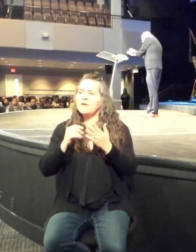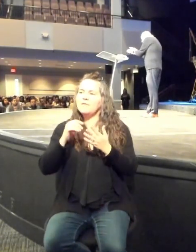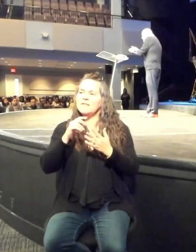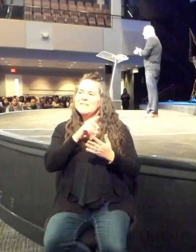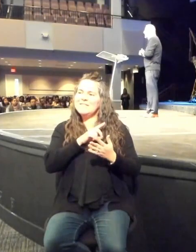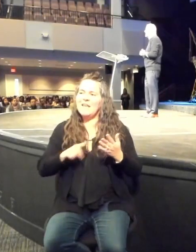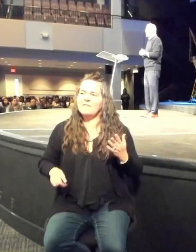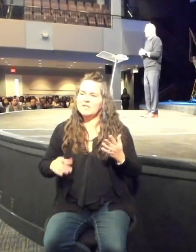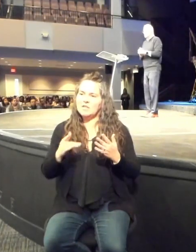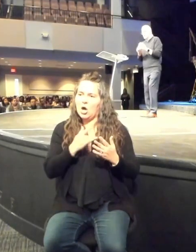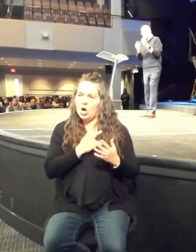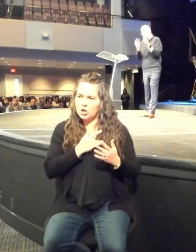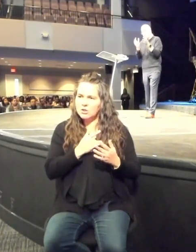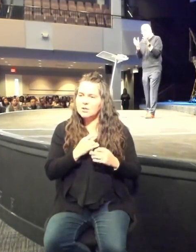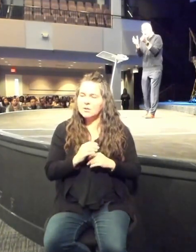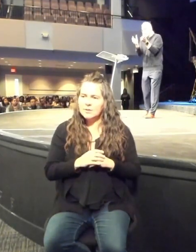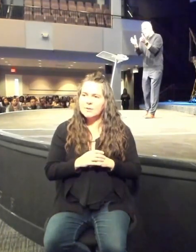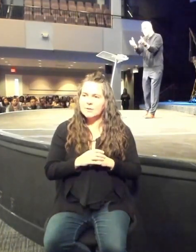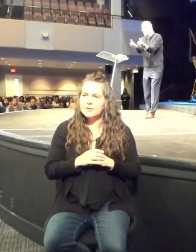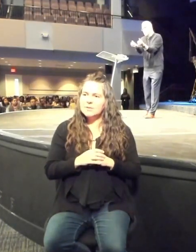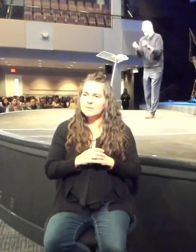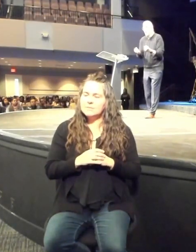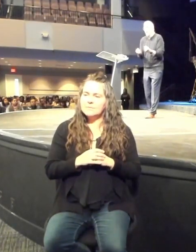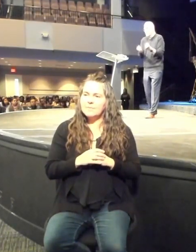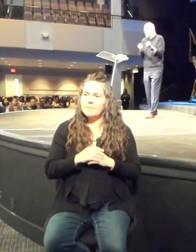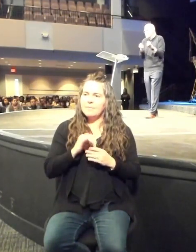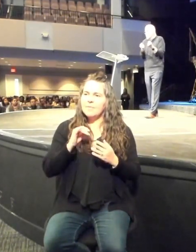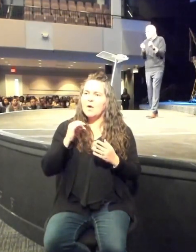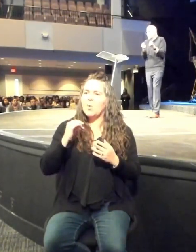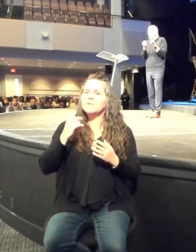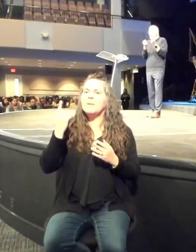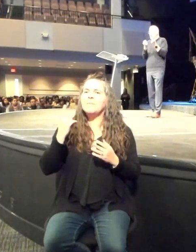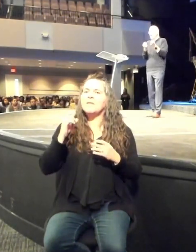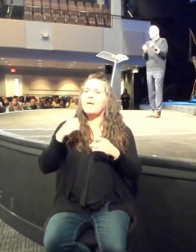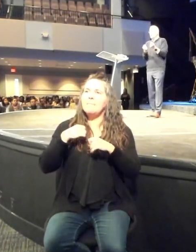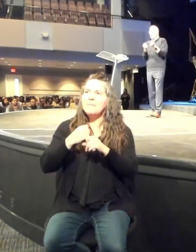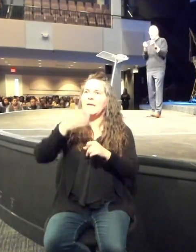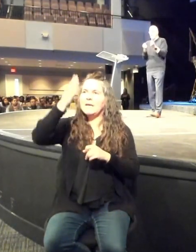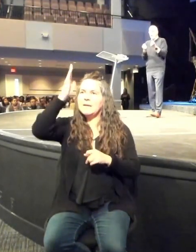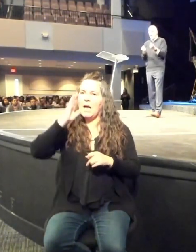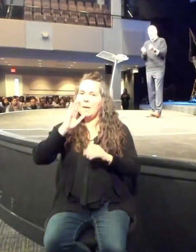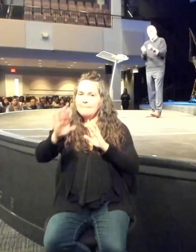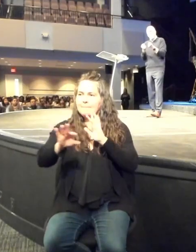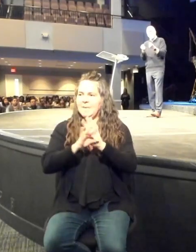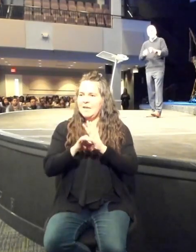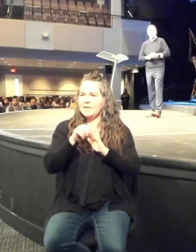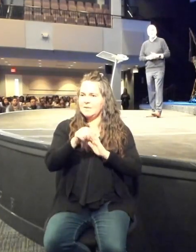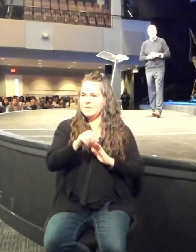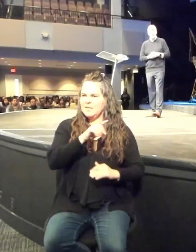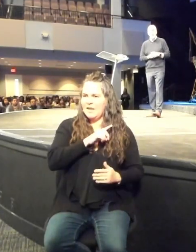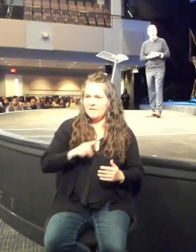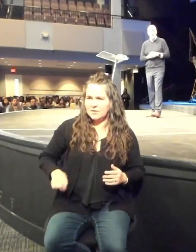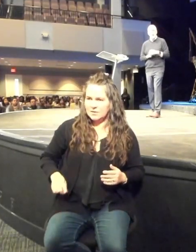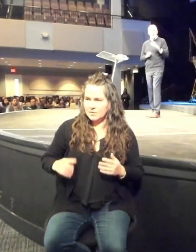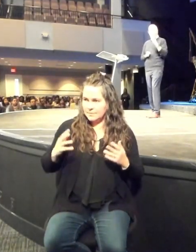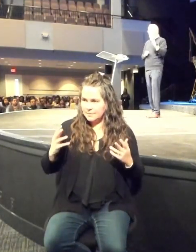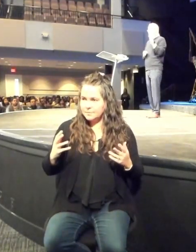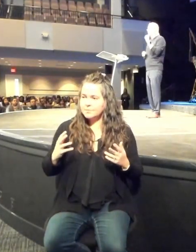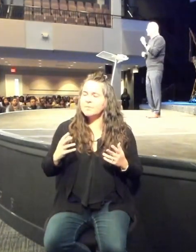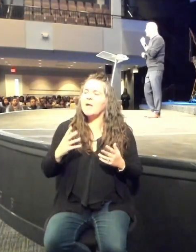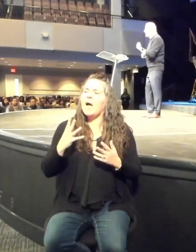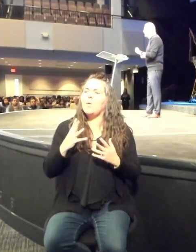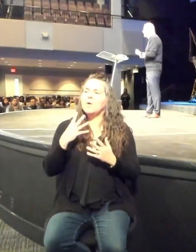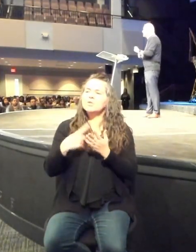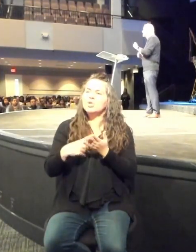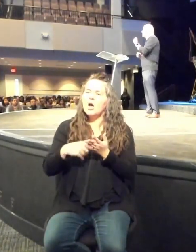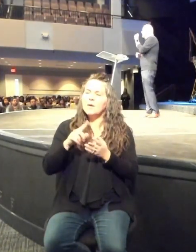of person that I choose. That's the kind of person that I want. This is a person after my own heart." I want to talk to you today about one